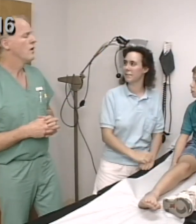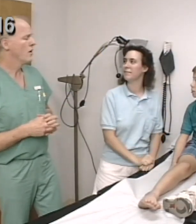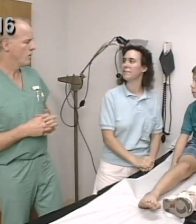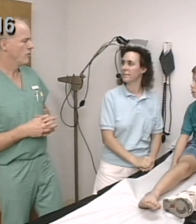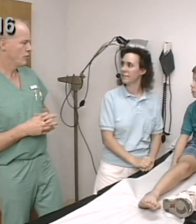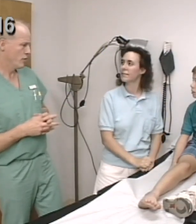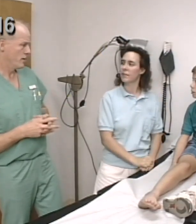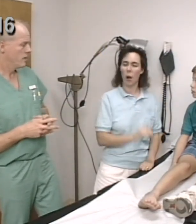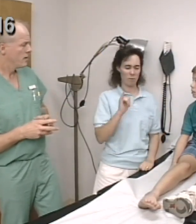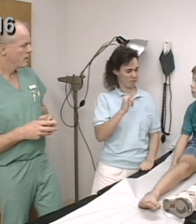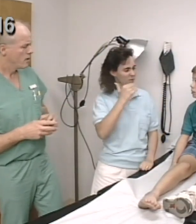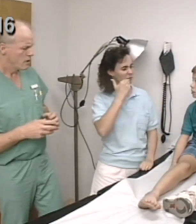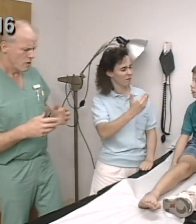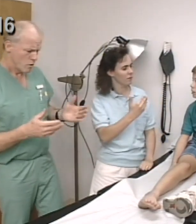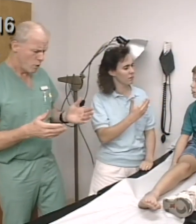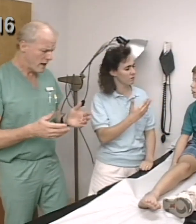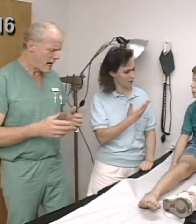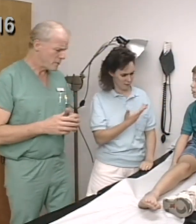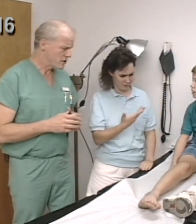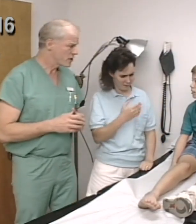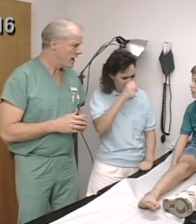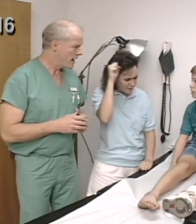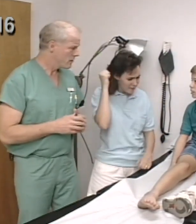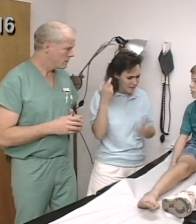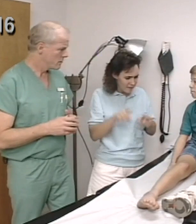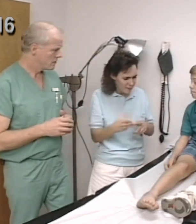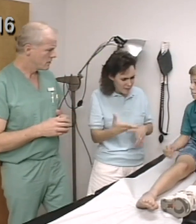Oh, good. What happened, Scott?